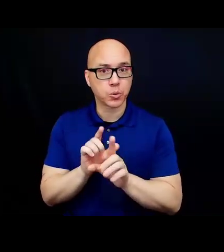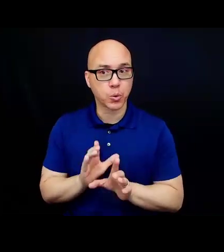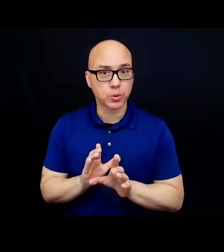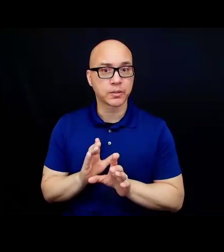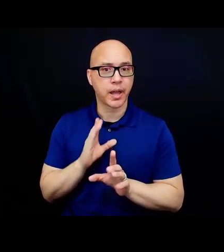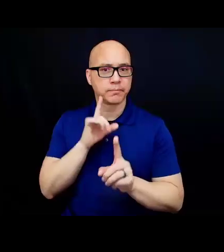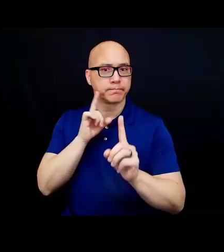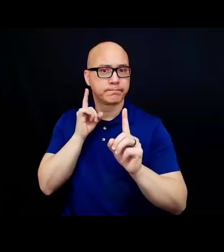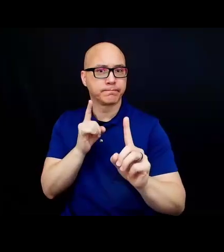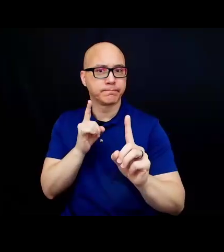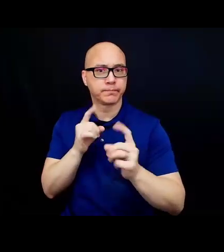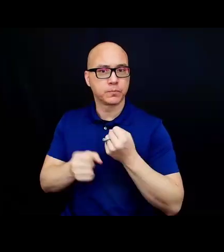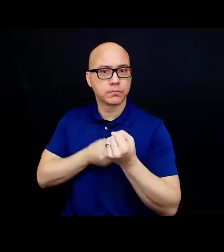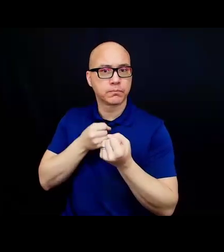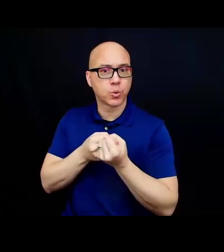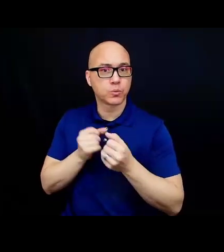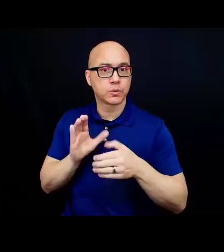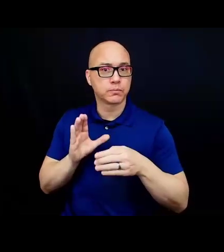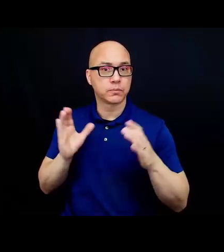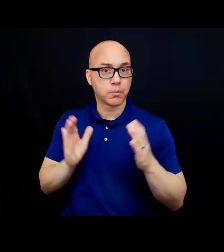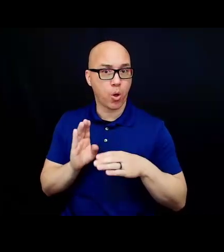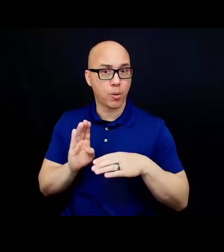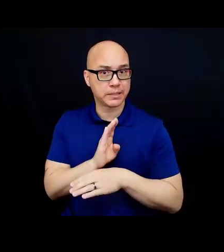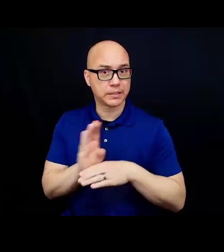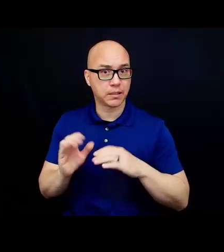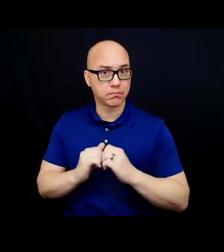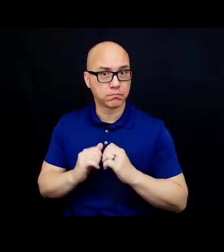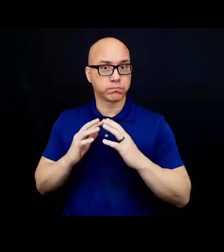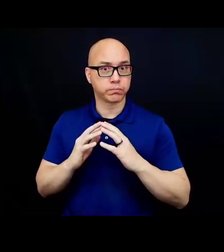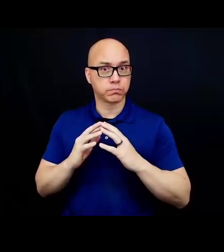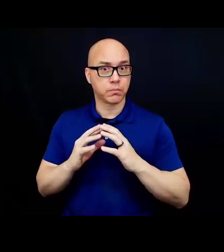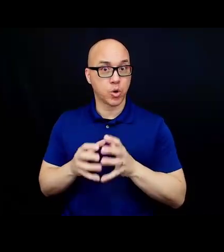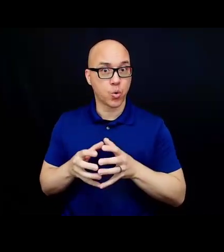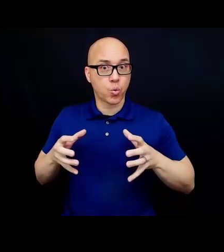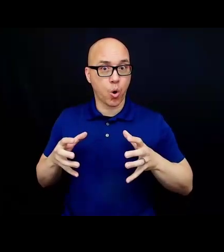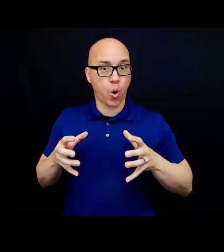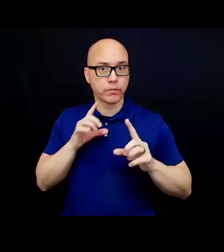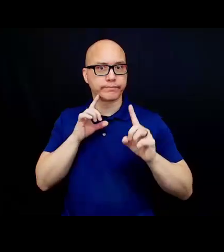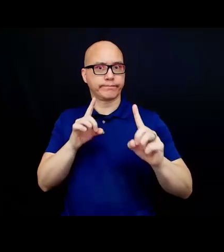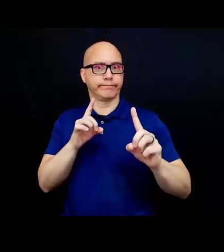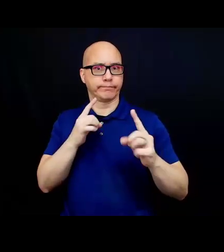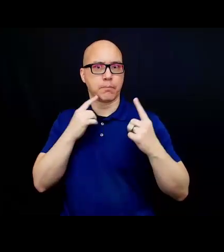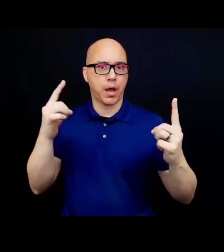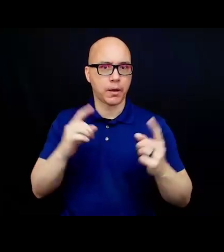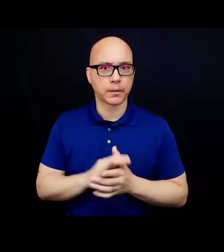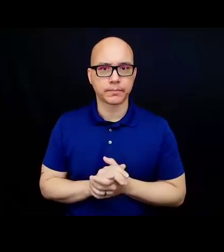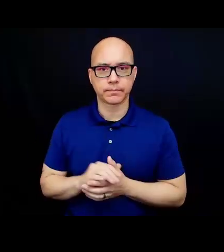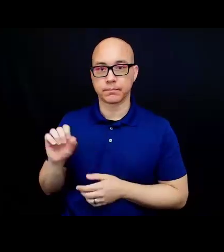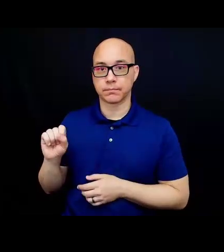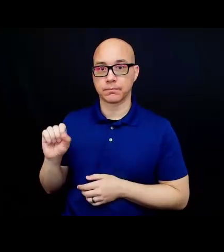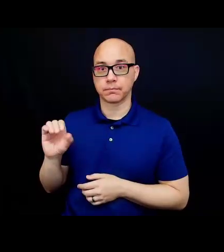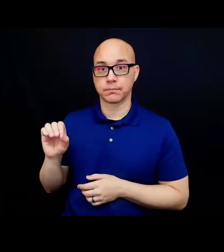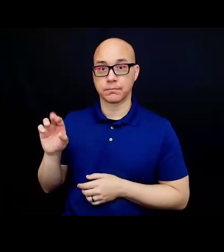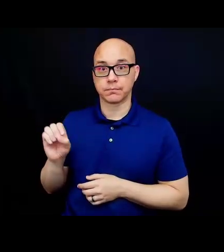small businesses get off the ground, grow, and achieve their goals. SCORE mentors are